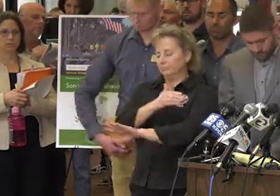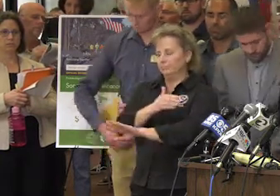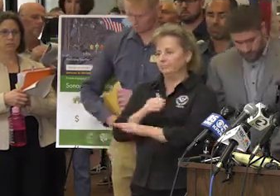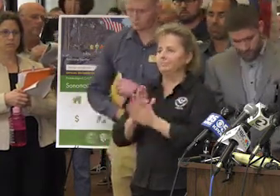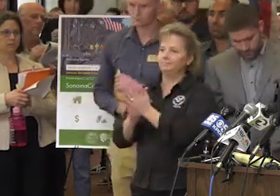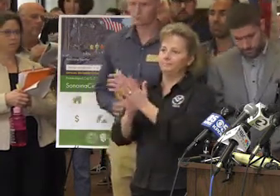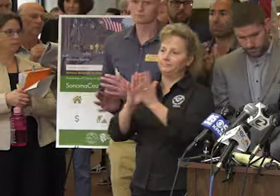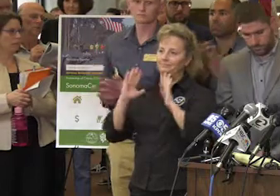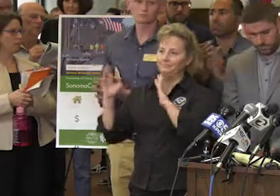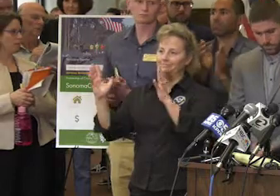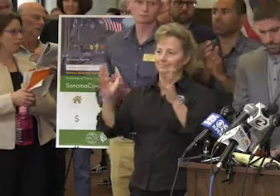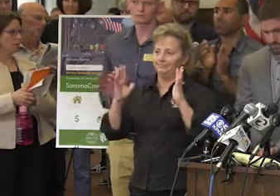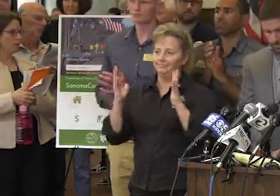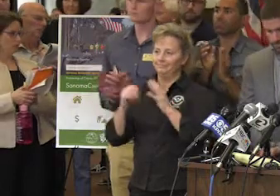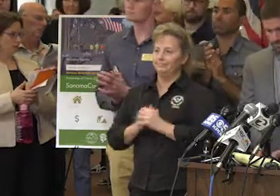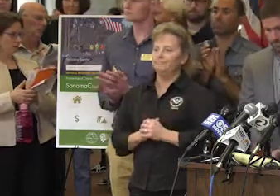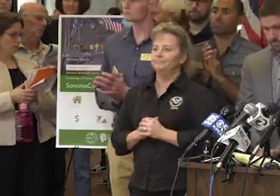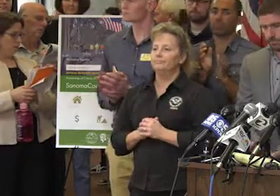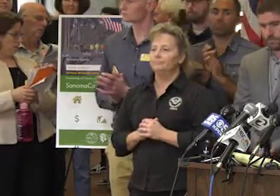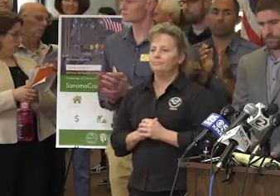further